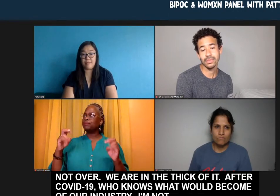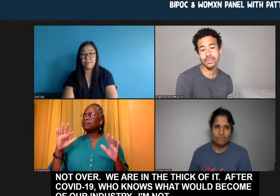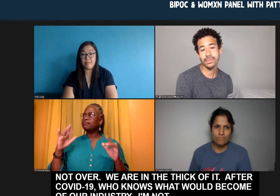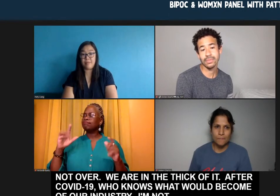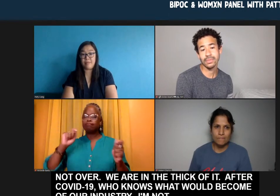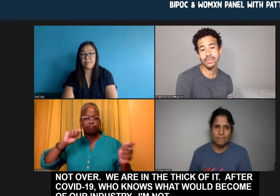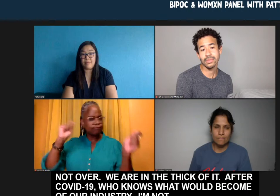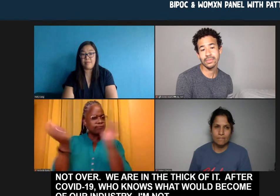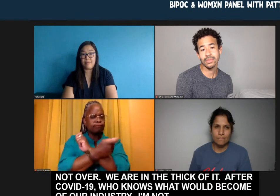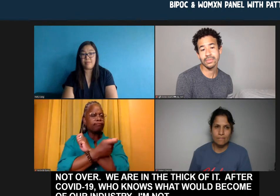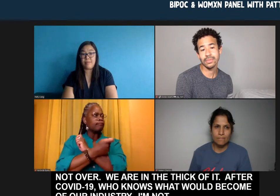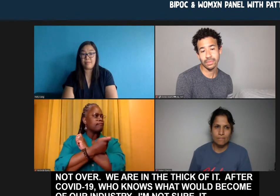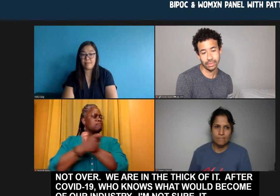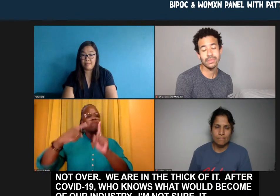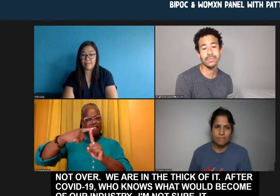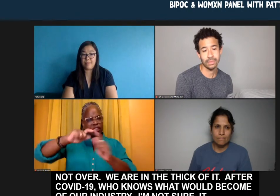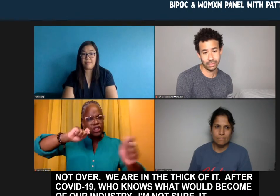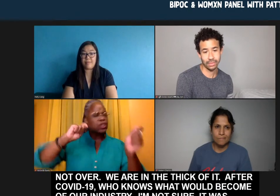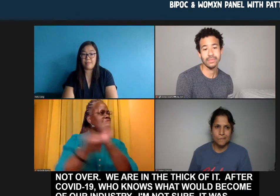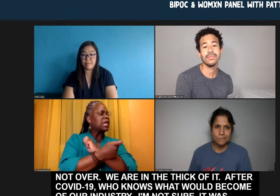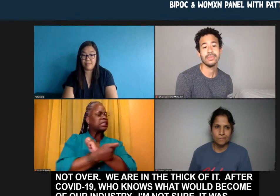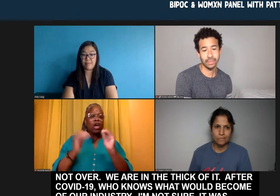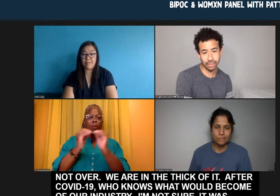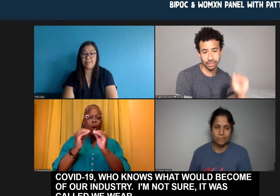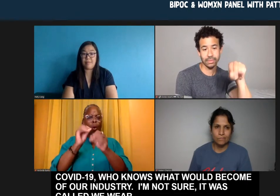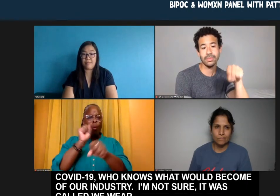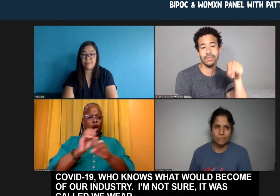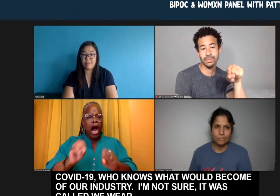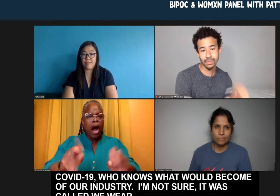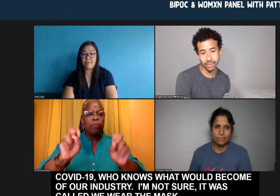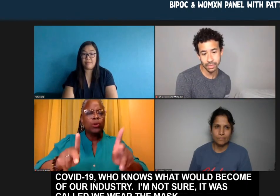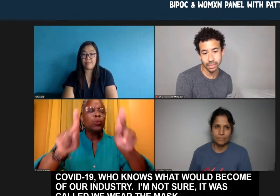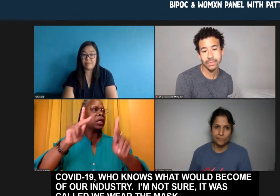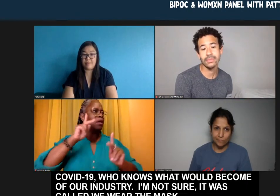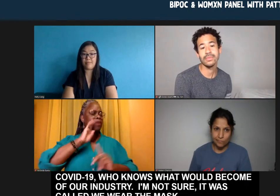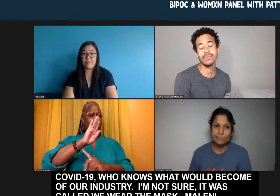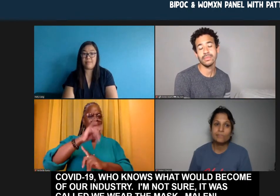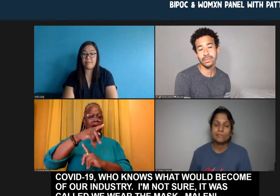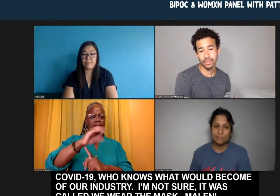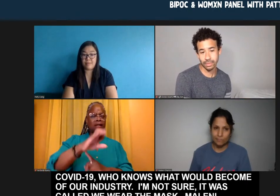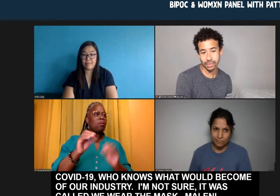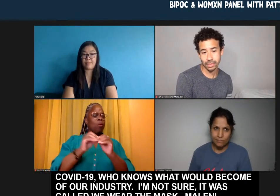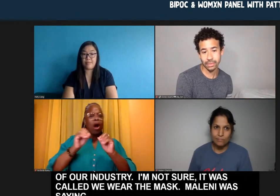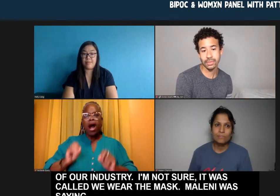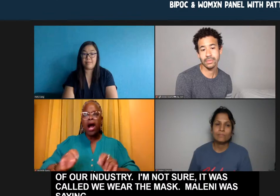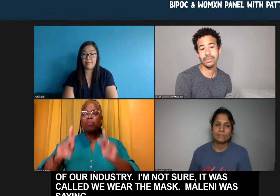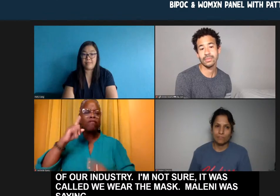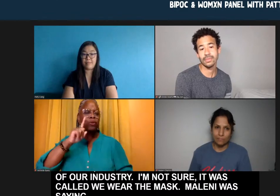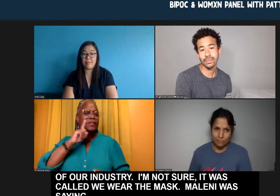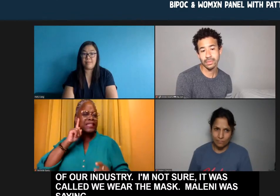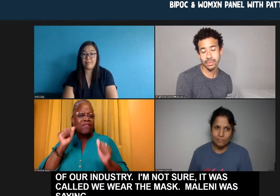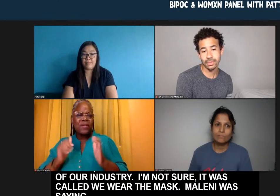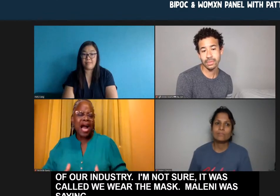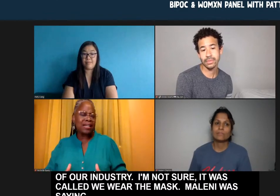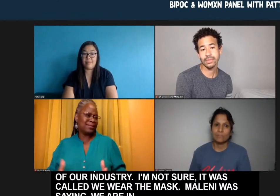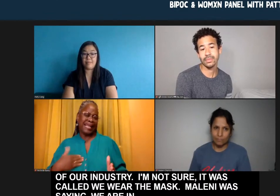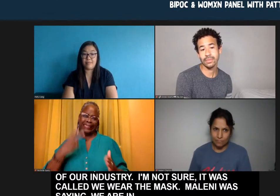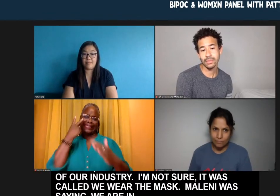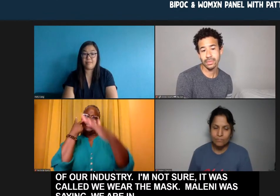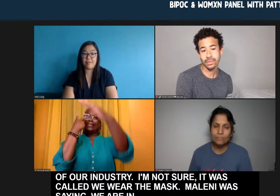much. And I know Melania was saying that, like, we're in the middle of a change. You know, there's more